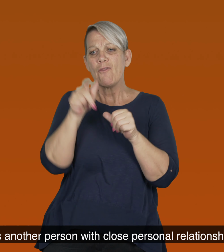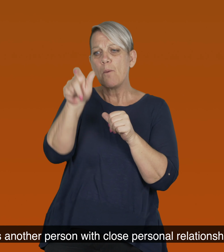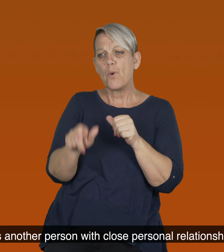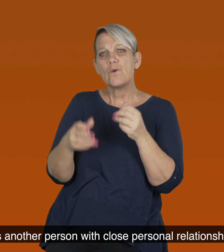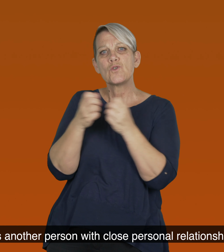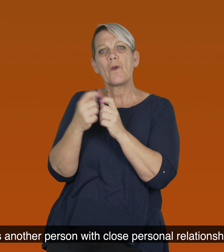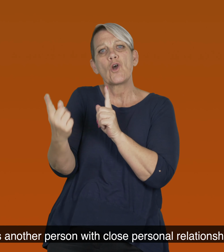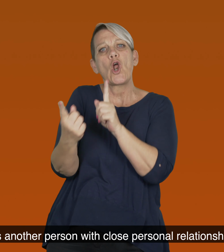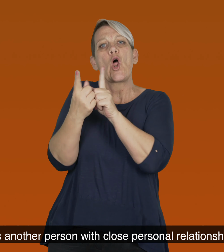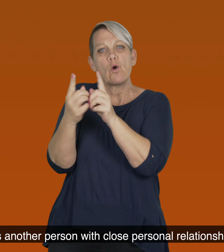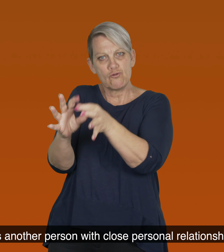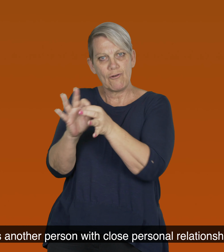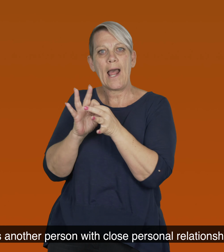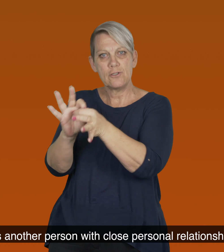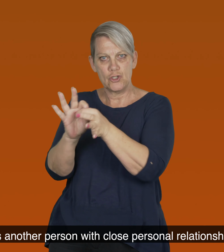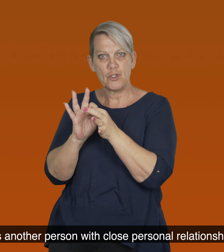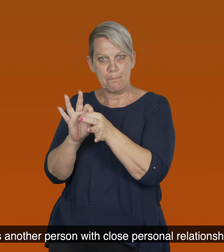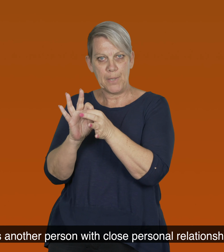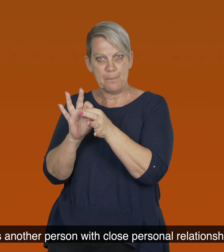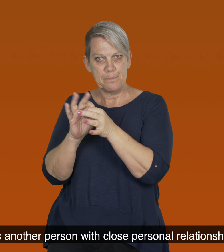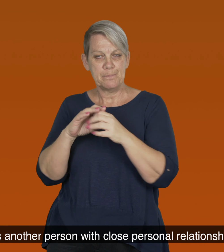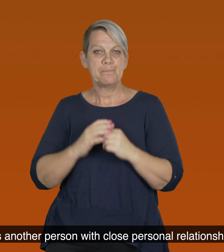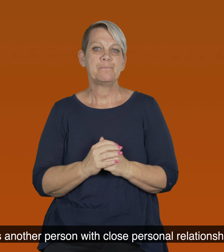Ninth is another person with close personal relationship.